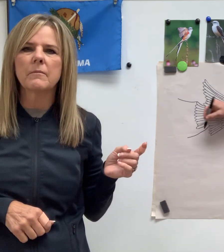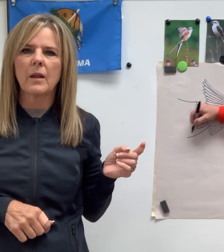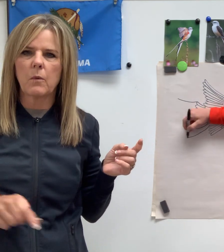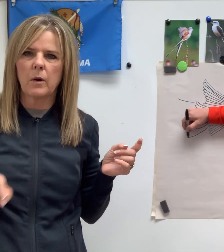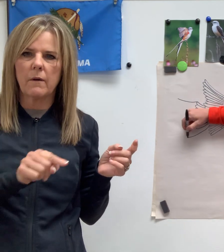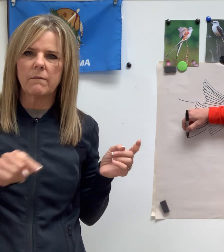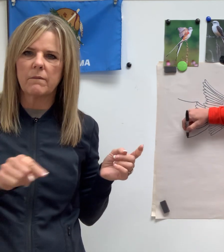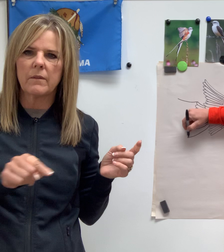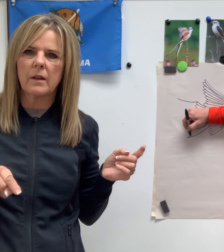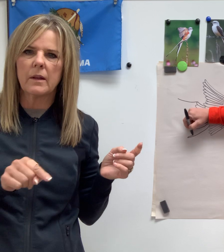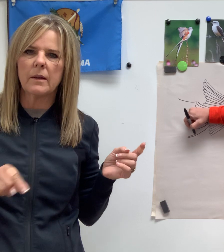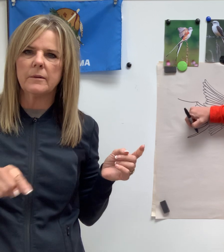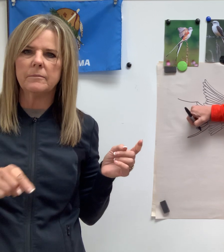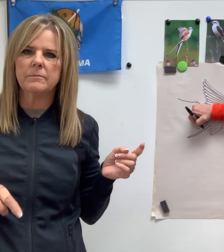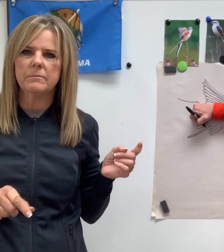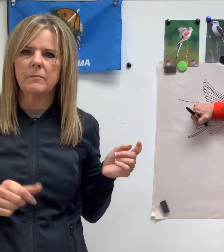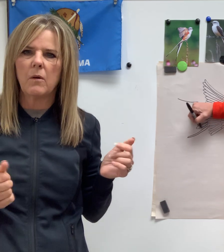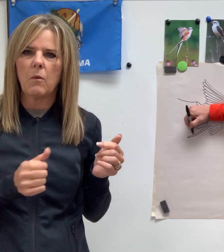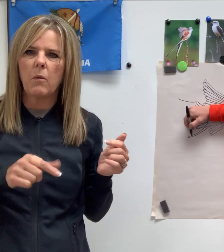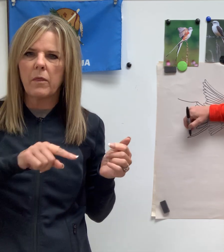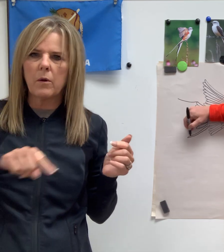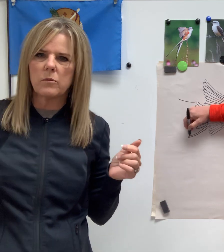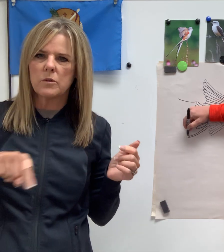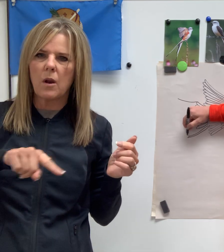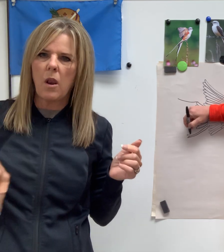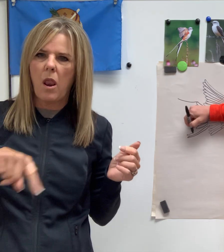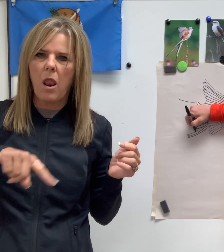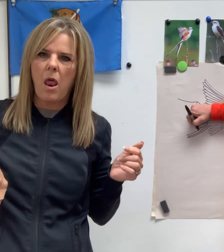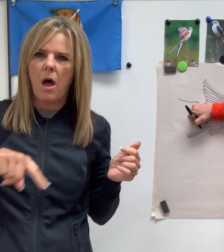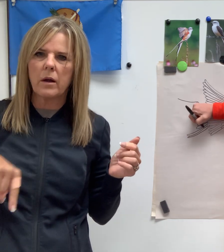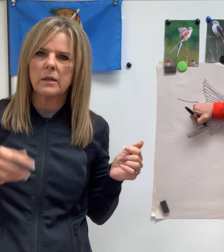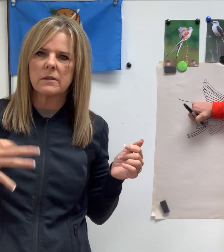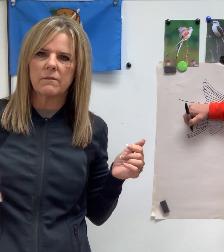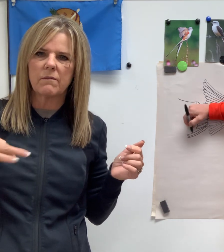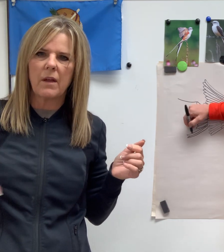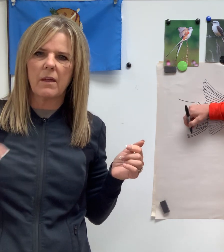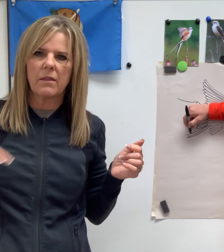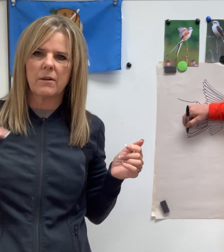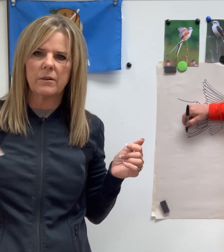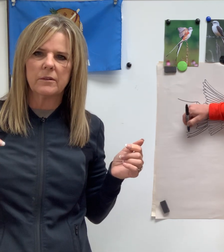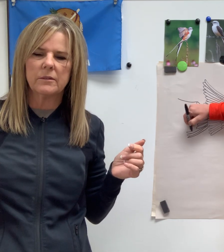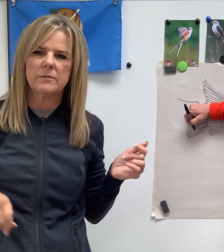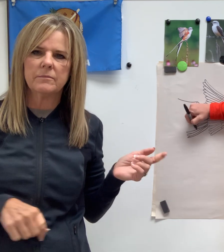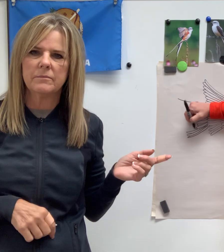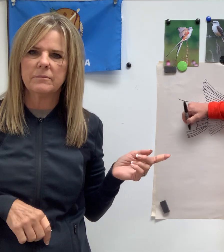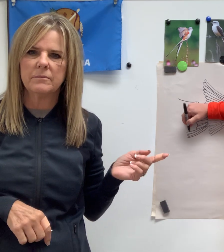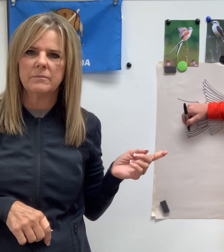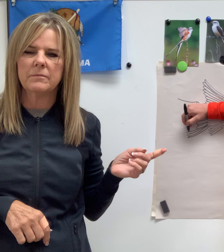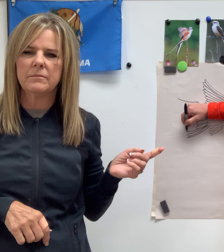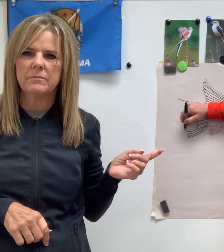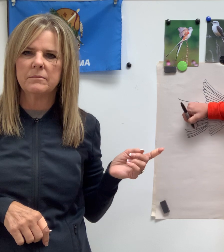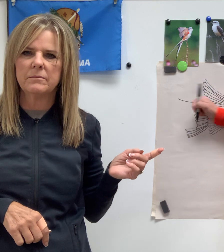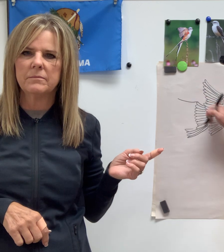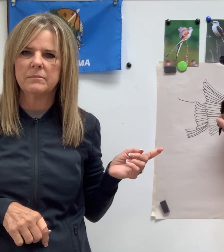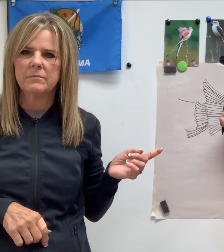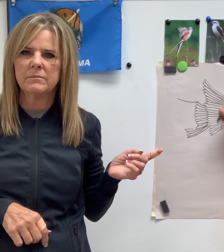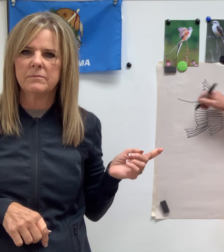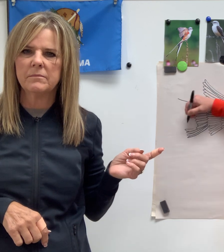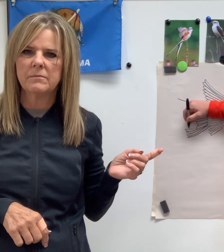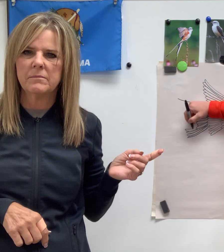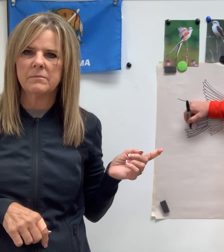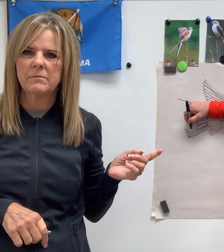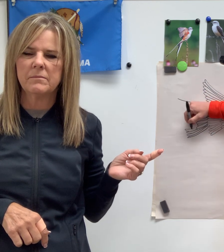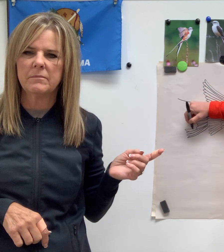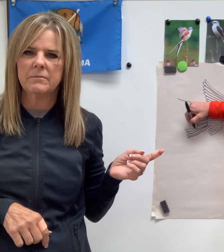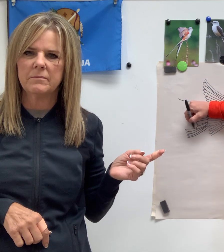fill in with those longest, skinniest feathers. Like I said, it's bent just a little differently than this